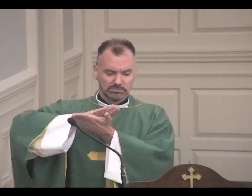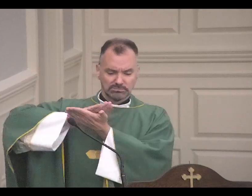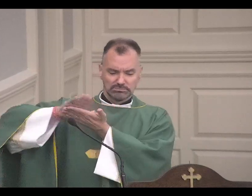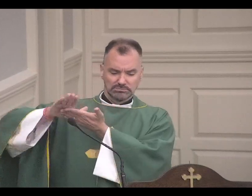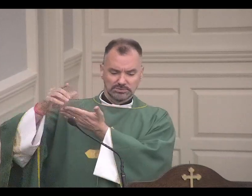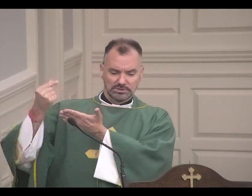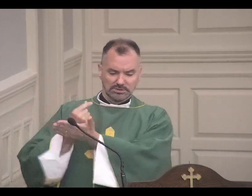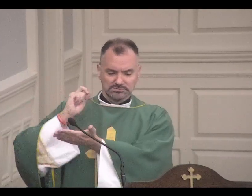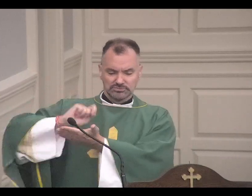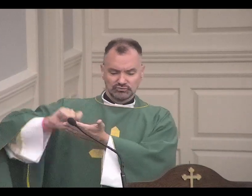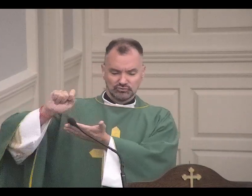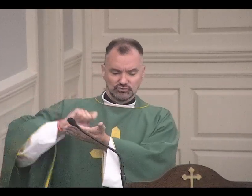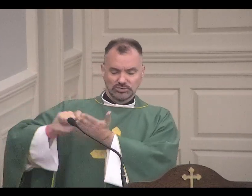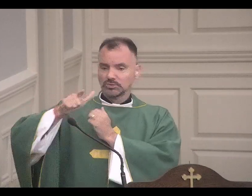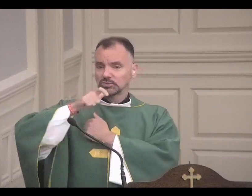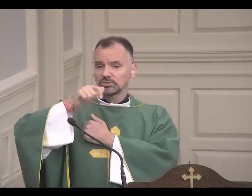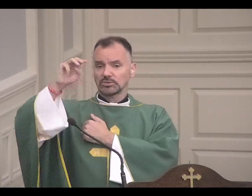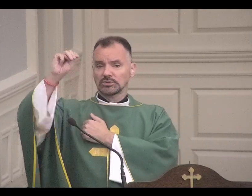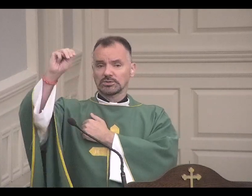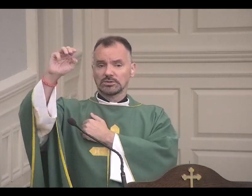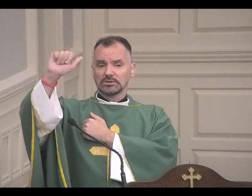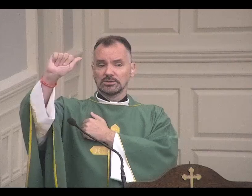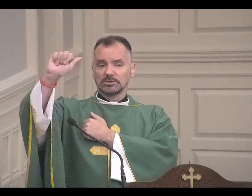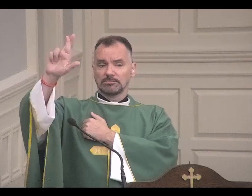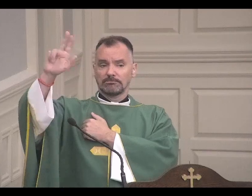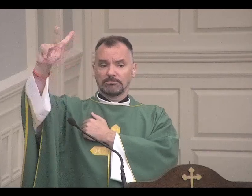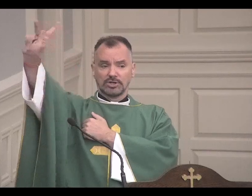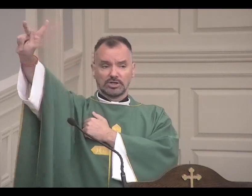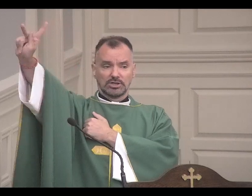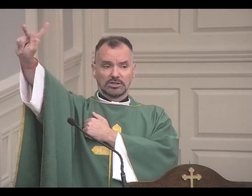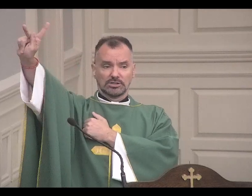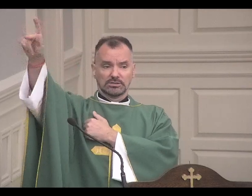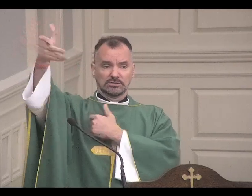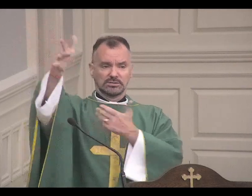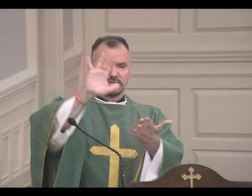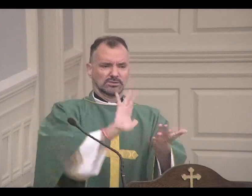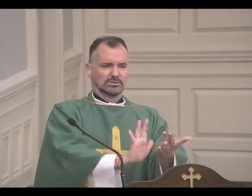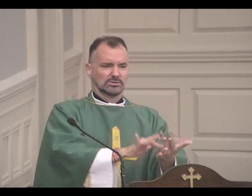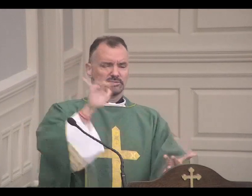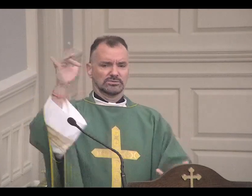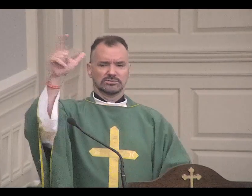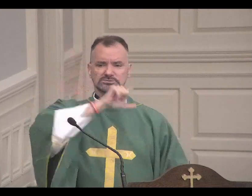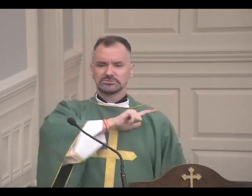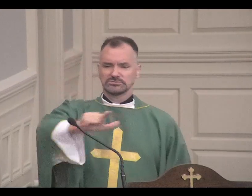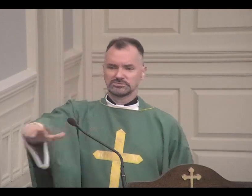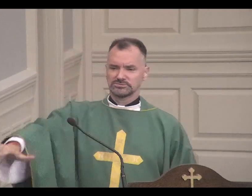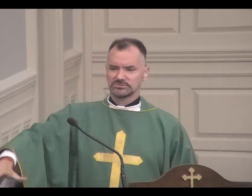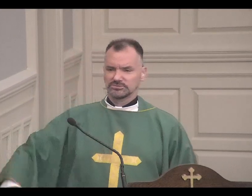Reading from the Holy Gospel according to Mark. Glory to you, O Lord.